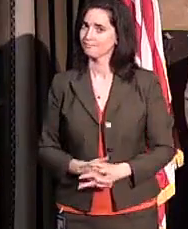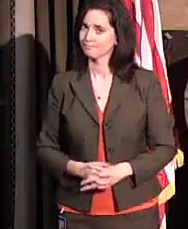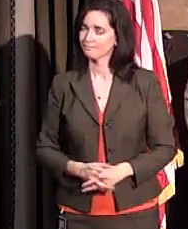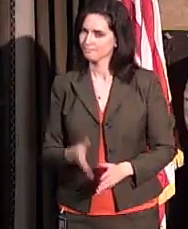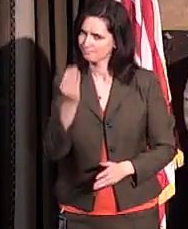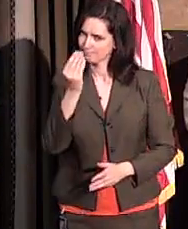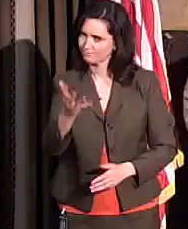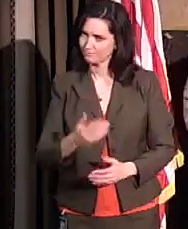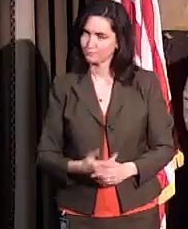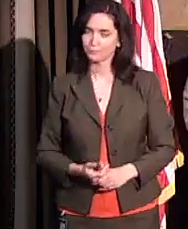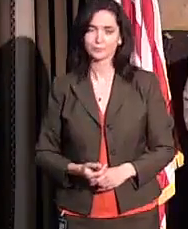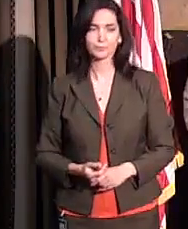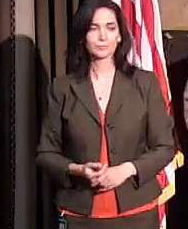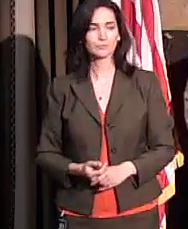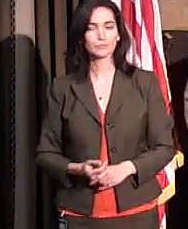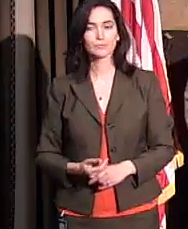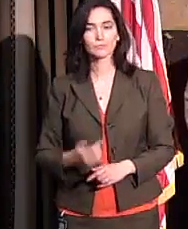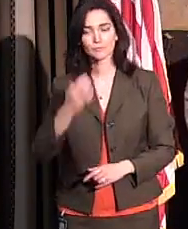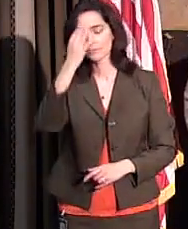I also learned today of a recent